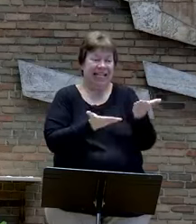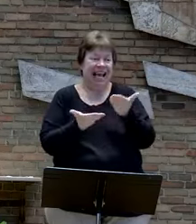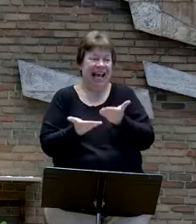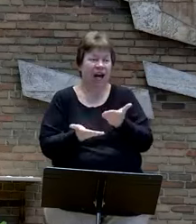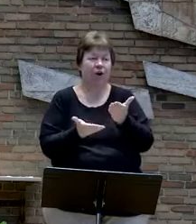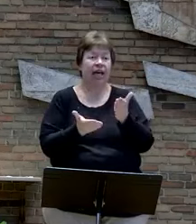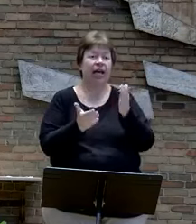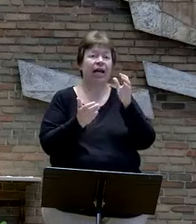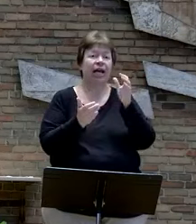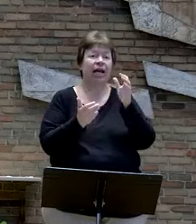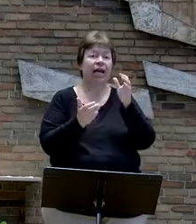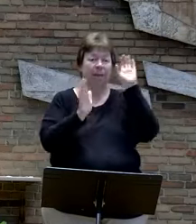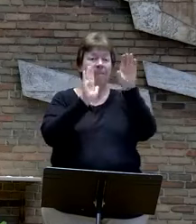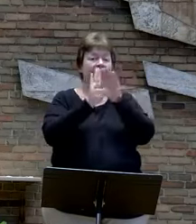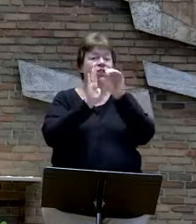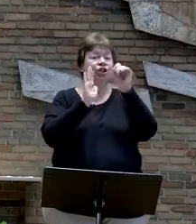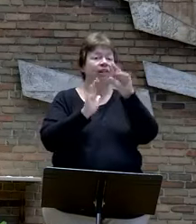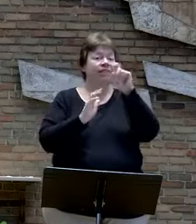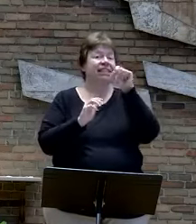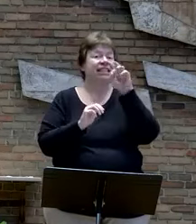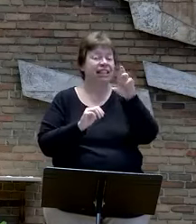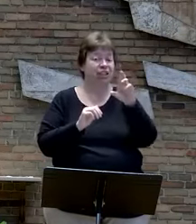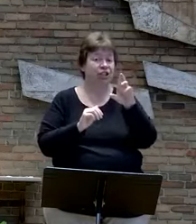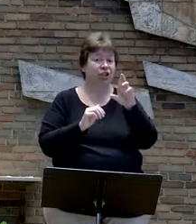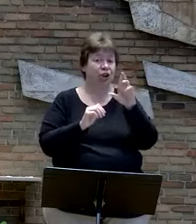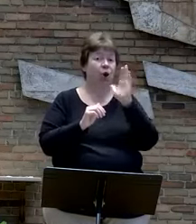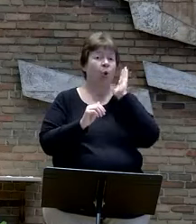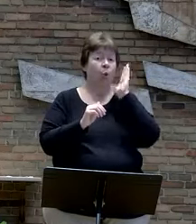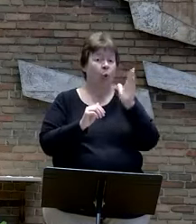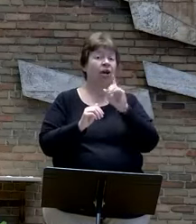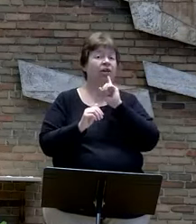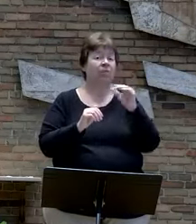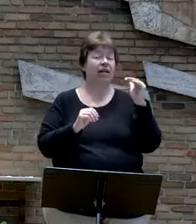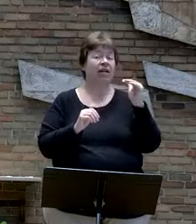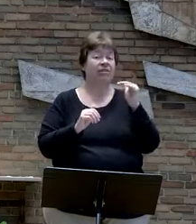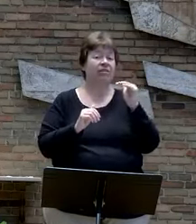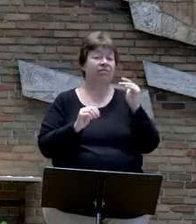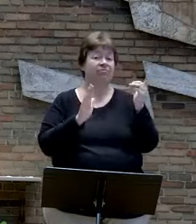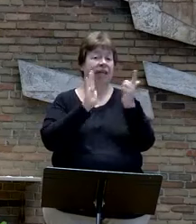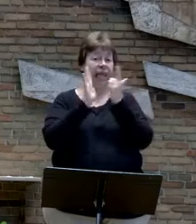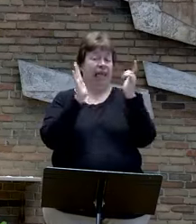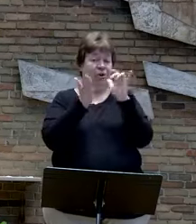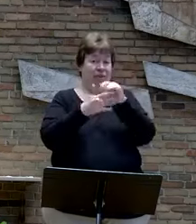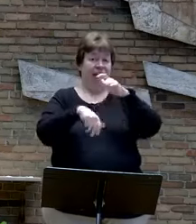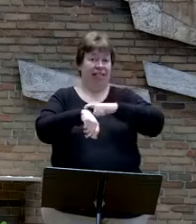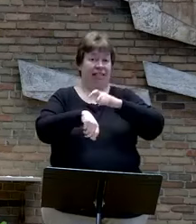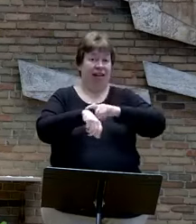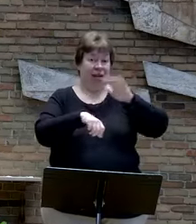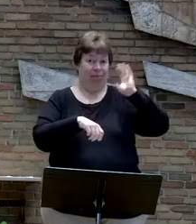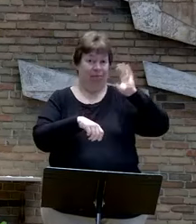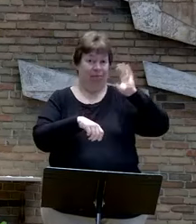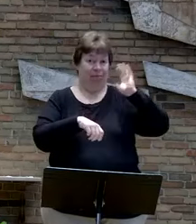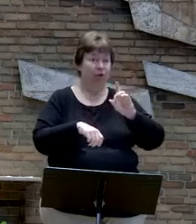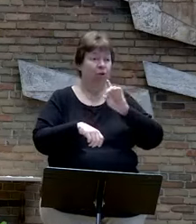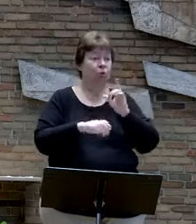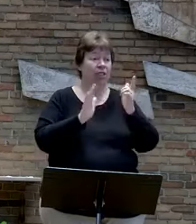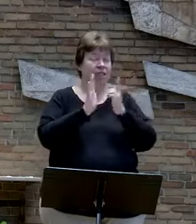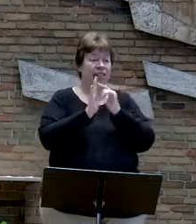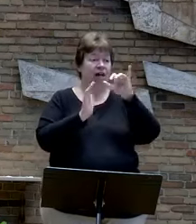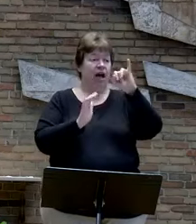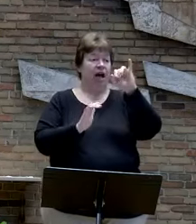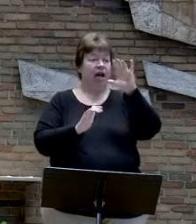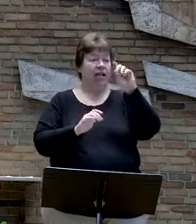graven image of Tiberius Caesar would have been embarrassing, to say the least. In fact, it would have actually been considered